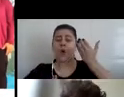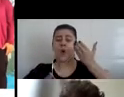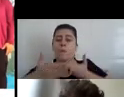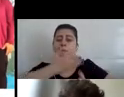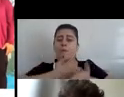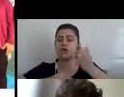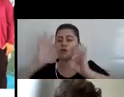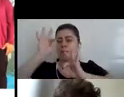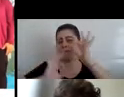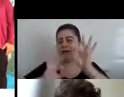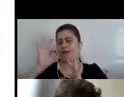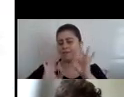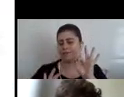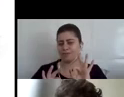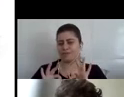your side.